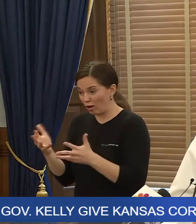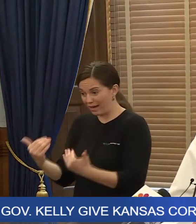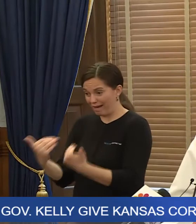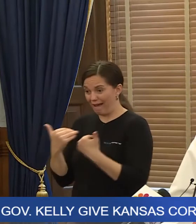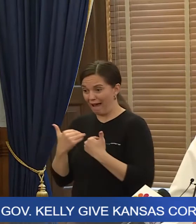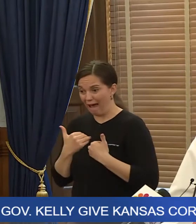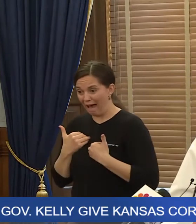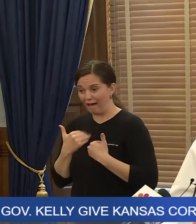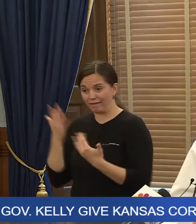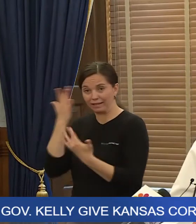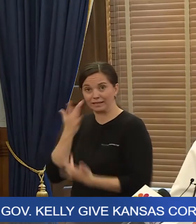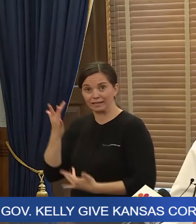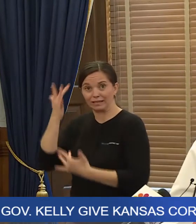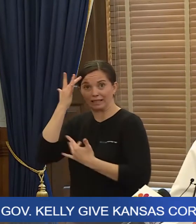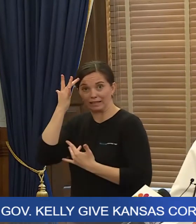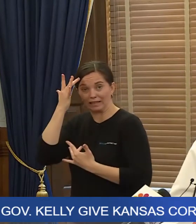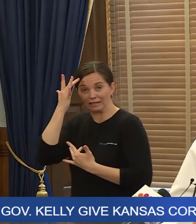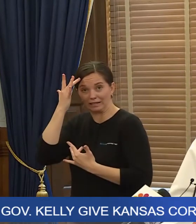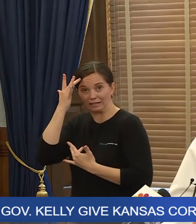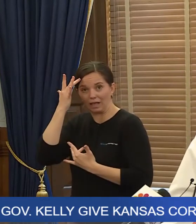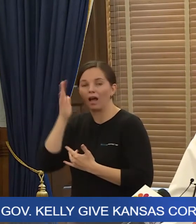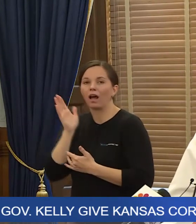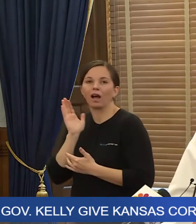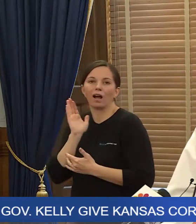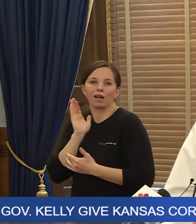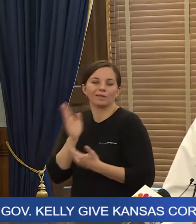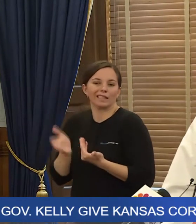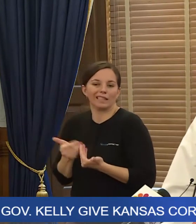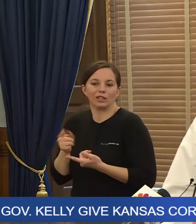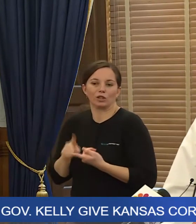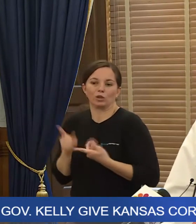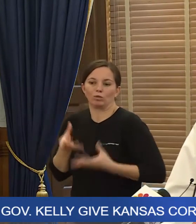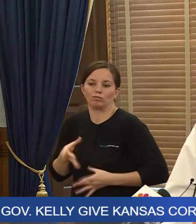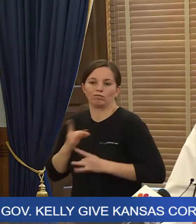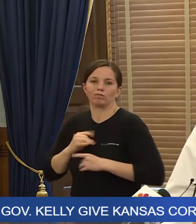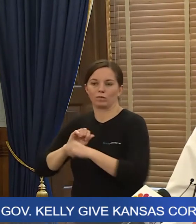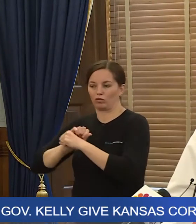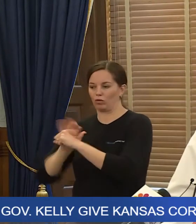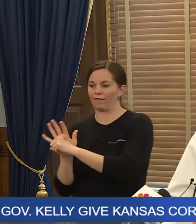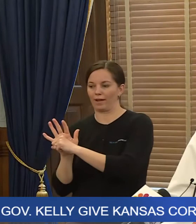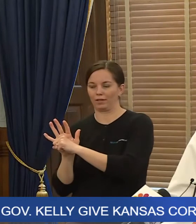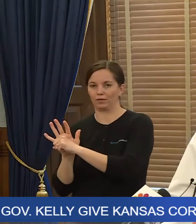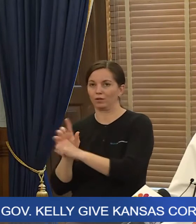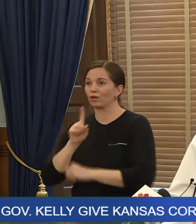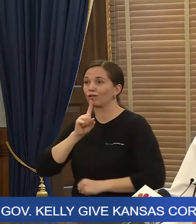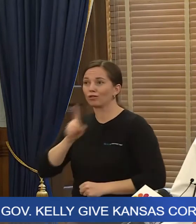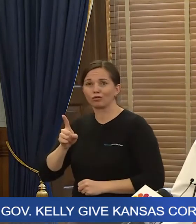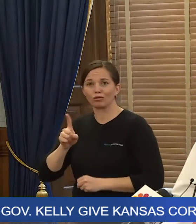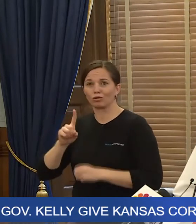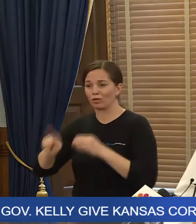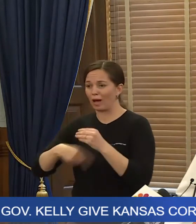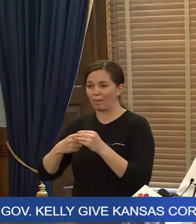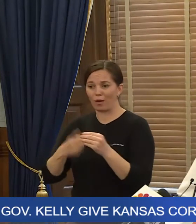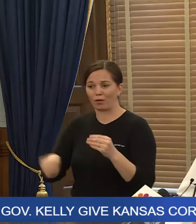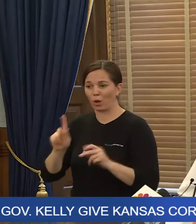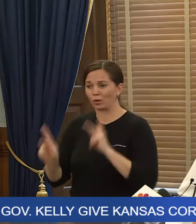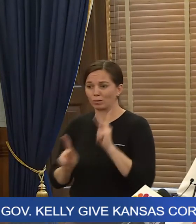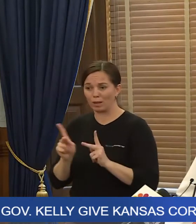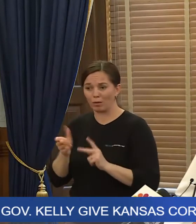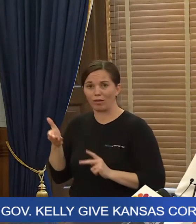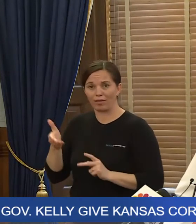much more likely to succumb to the illness. And that's true, by the way, in terms of the people in the corrections